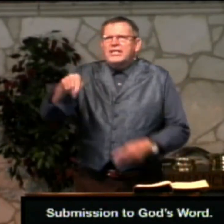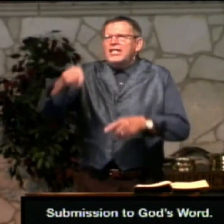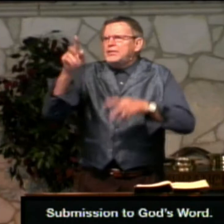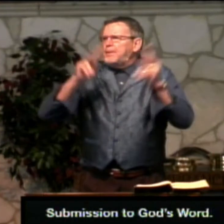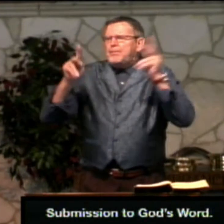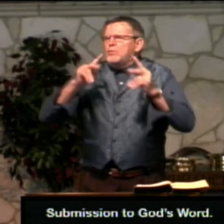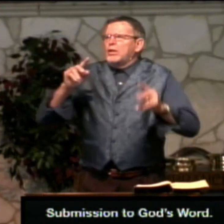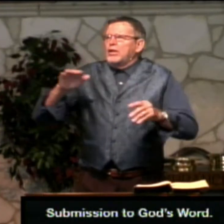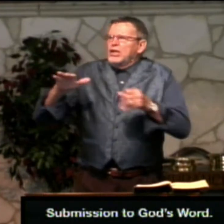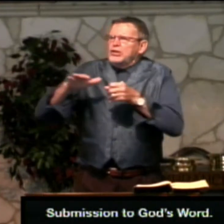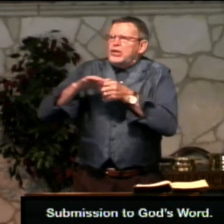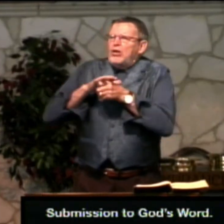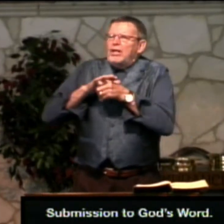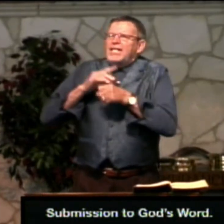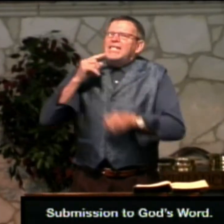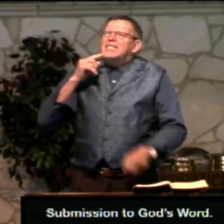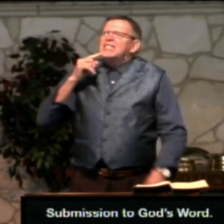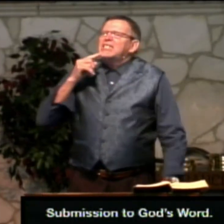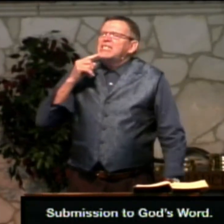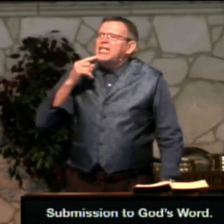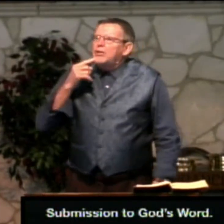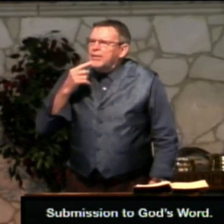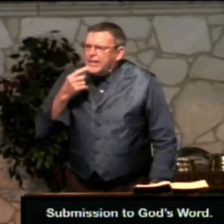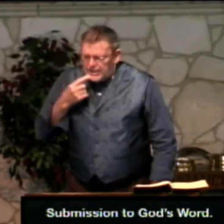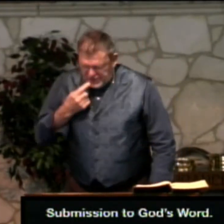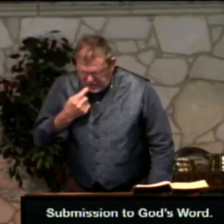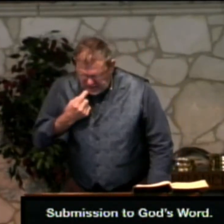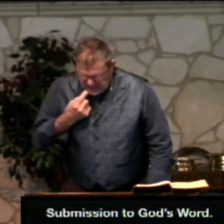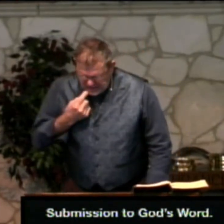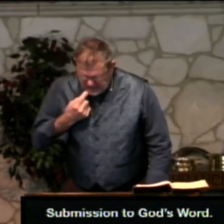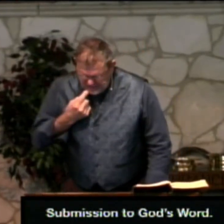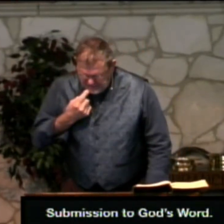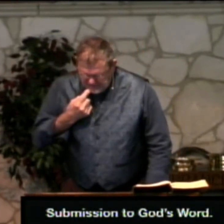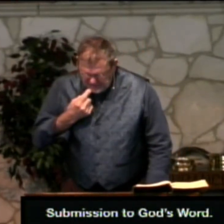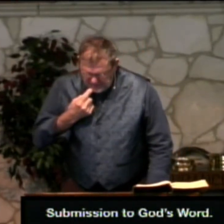You see, these people were totally serious